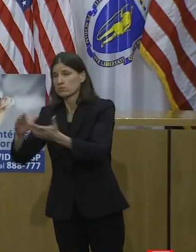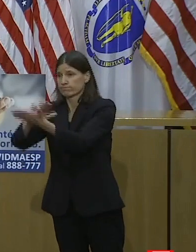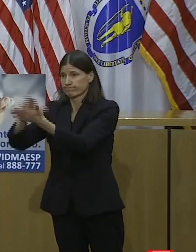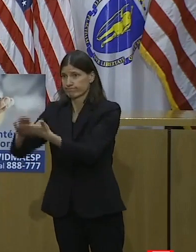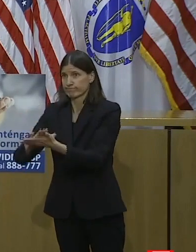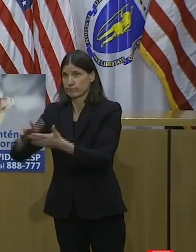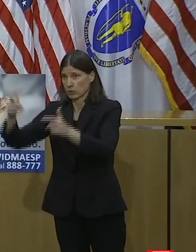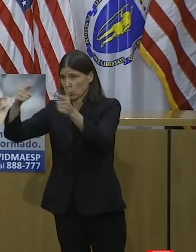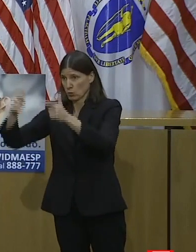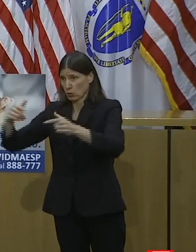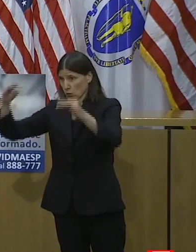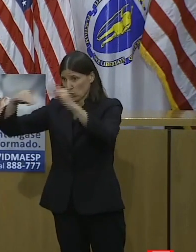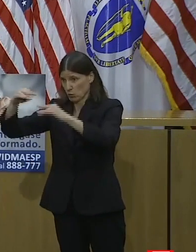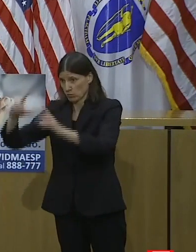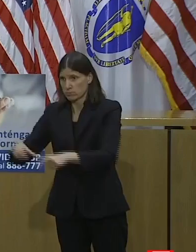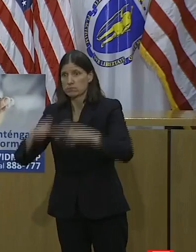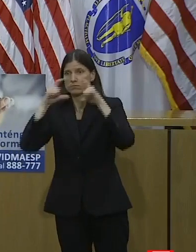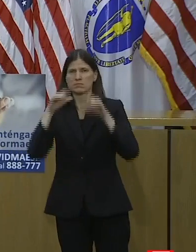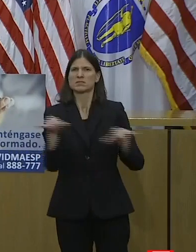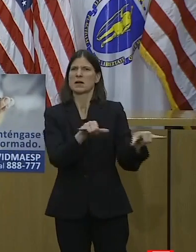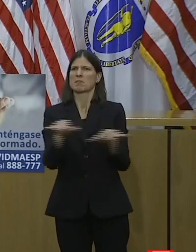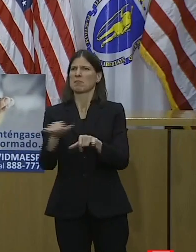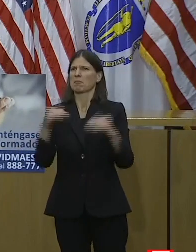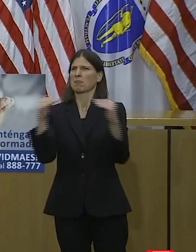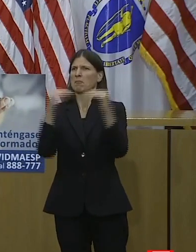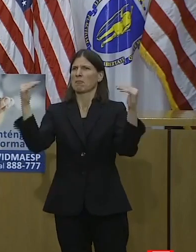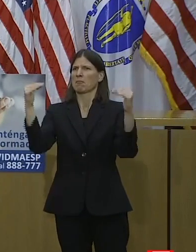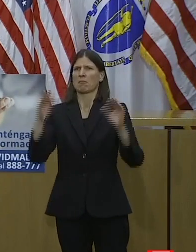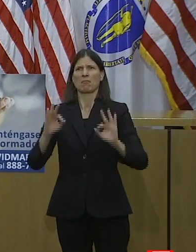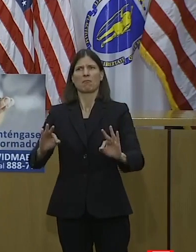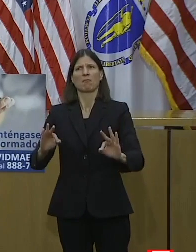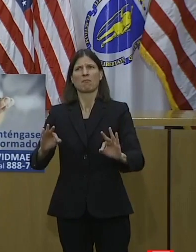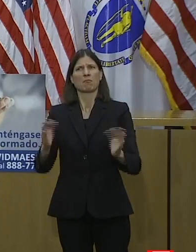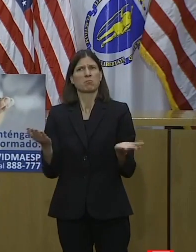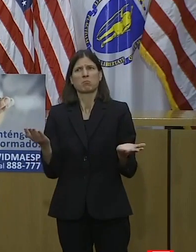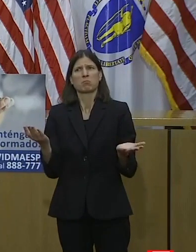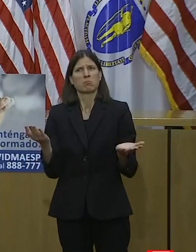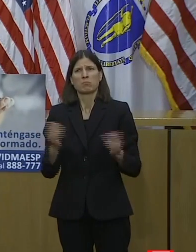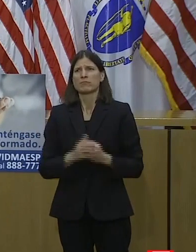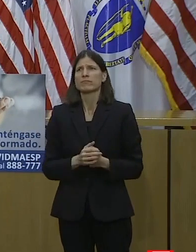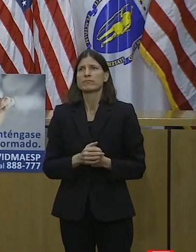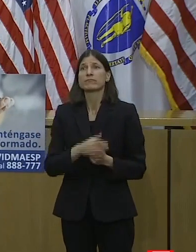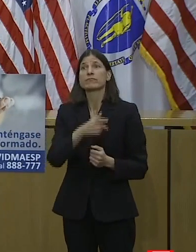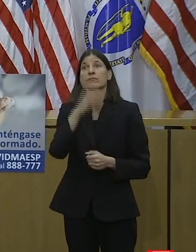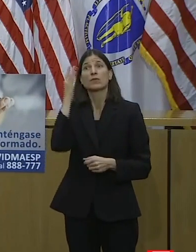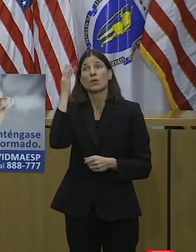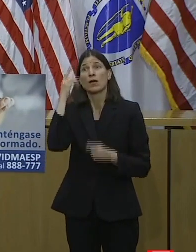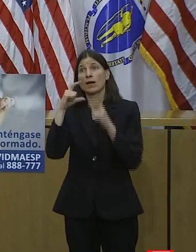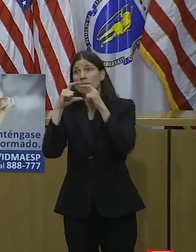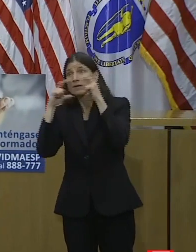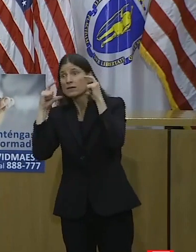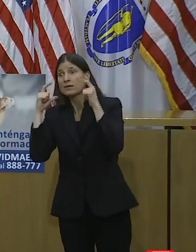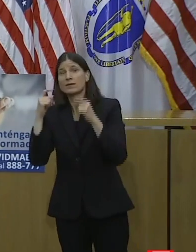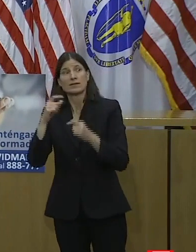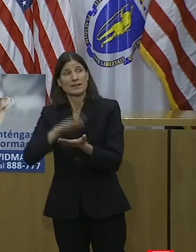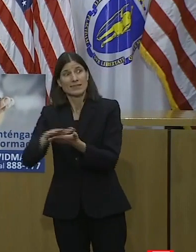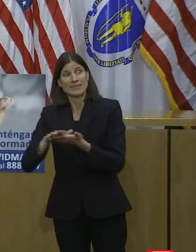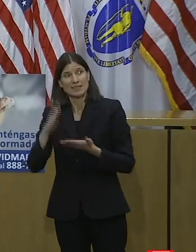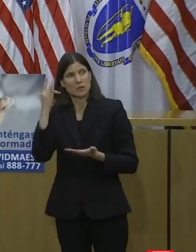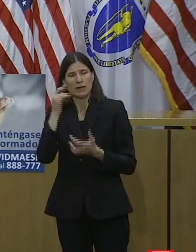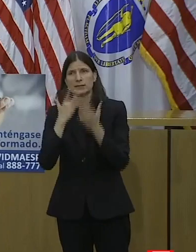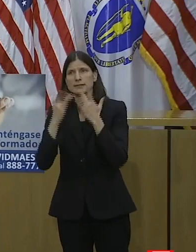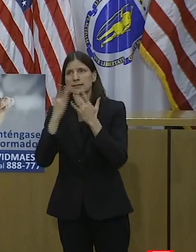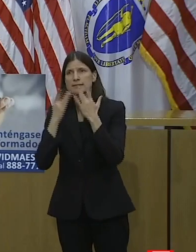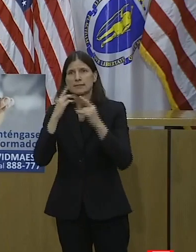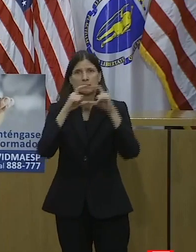capacity with respect to what everybody has said is one of the most important elements of keeping frontline healthcare workers safe, which is access